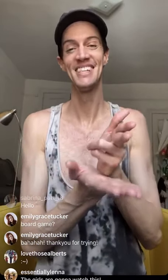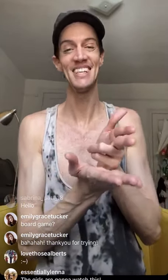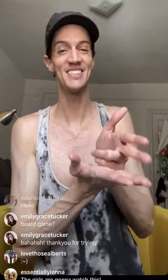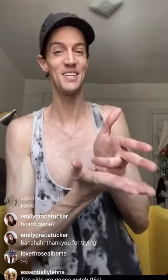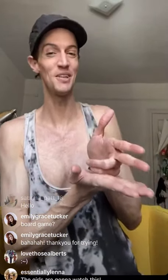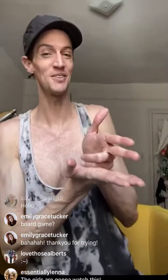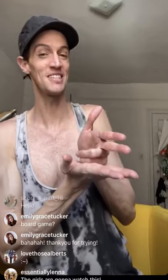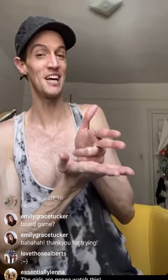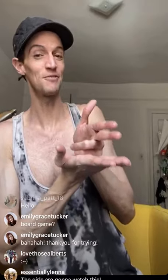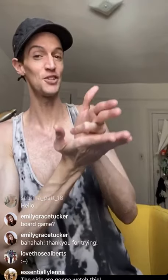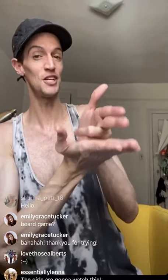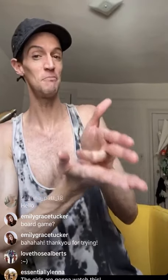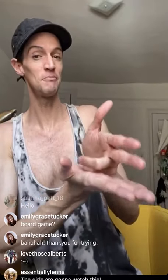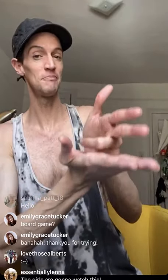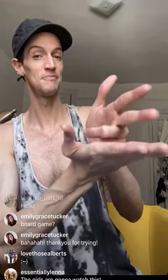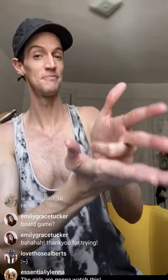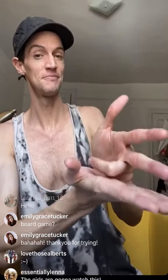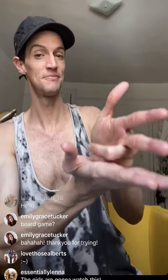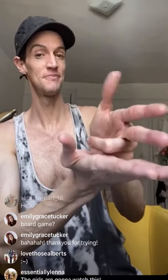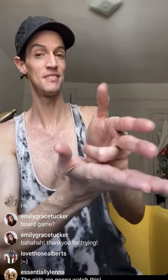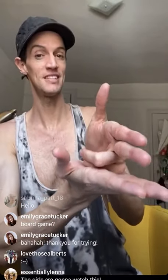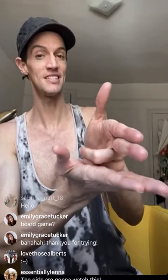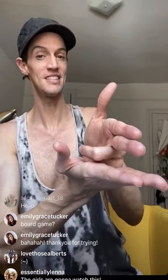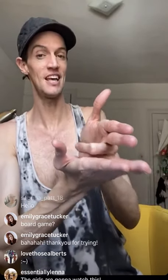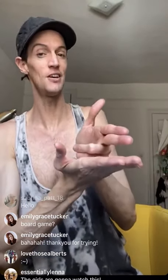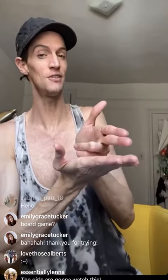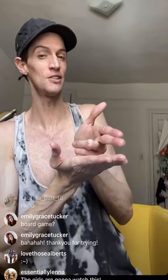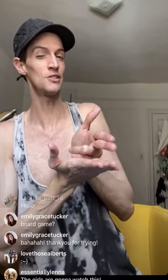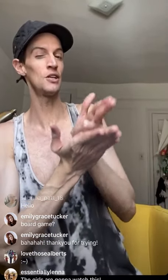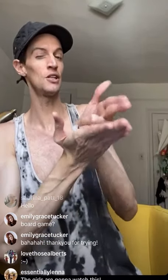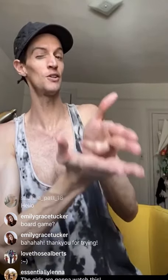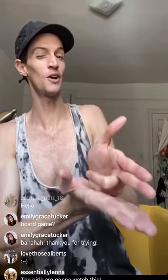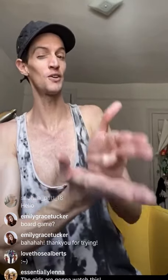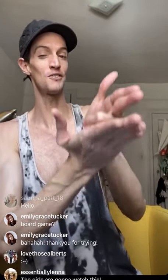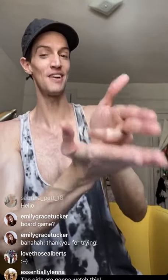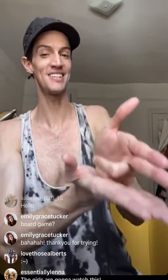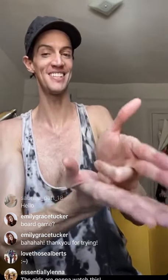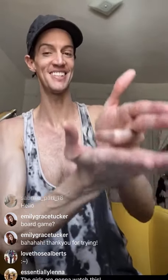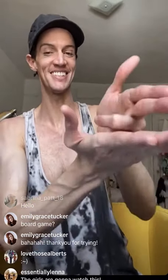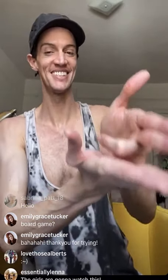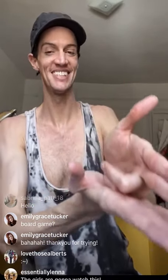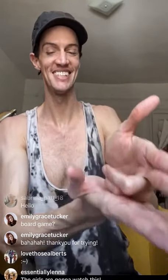Yesterday we learned the sign for ship. This is the sail. It's a little larger and fancier.